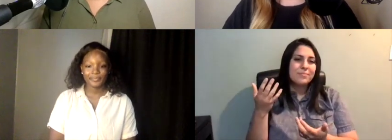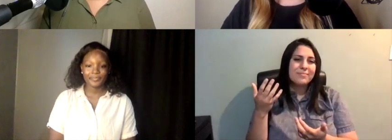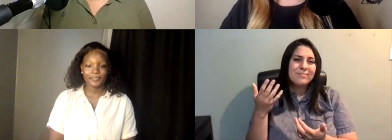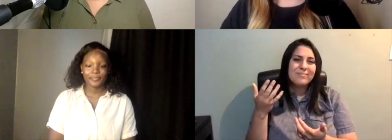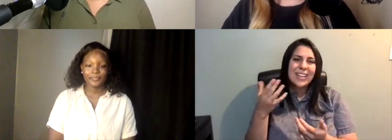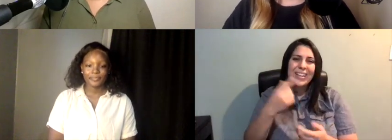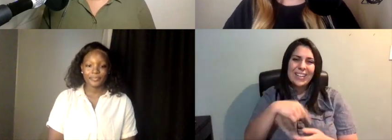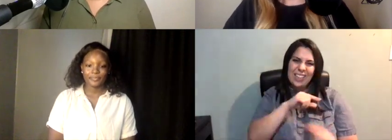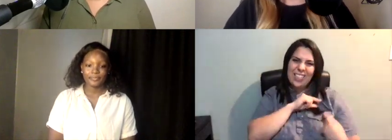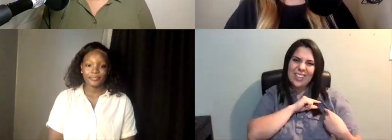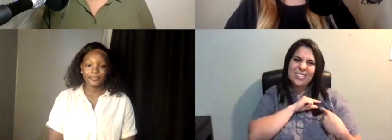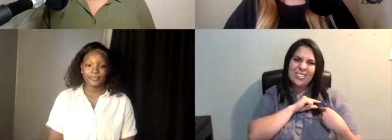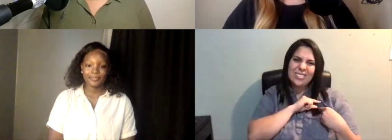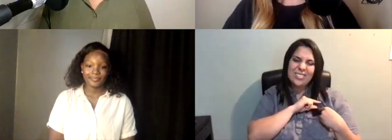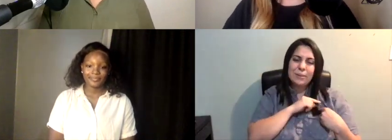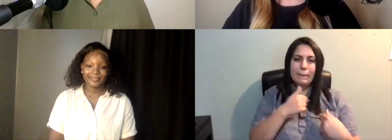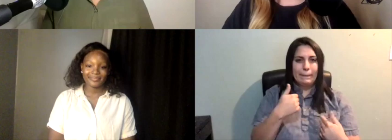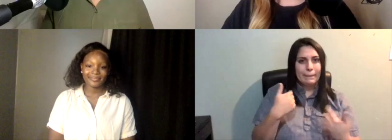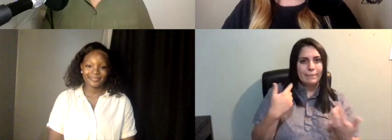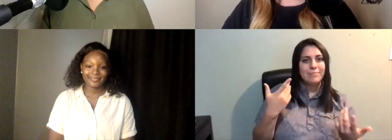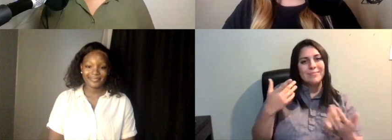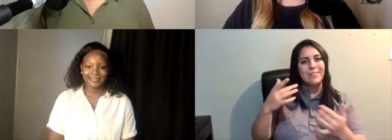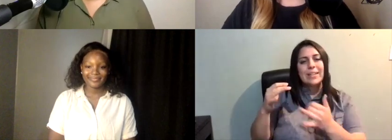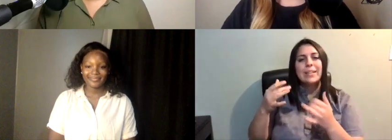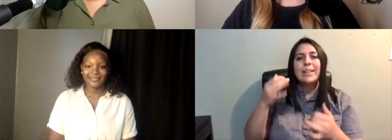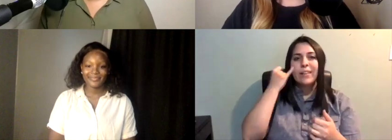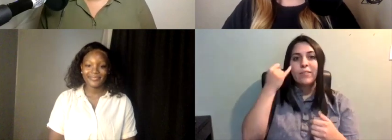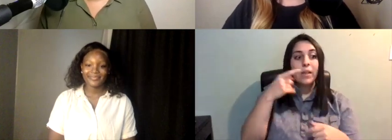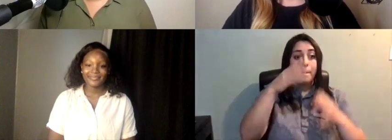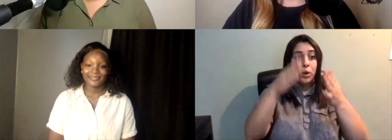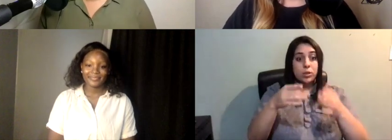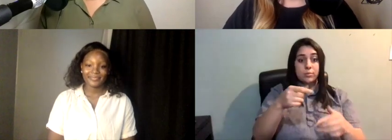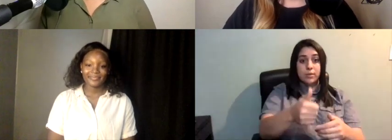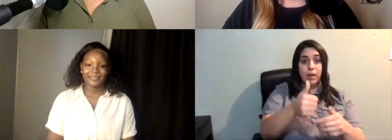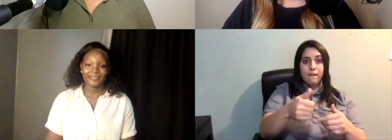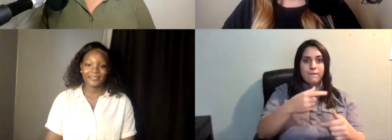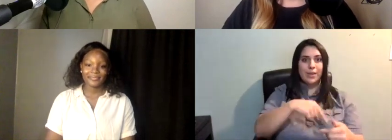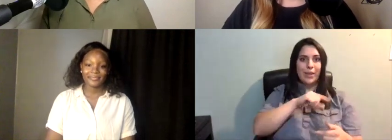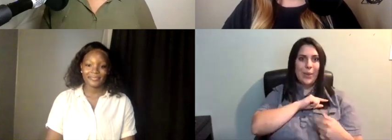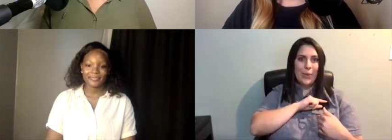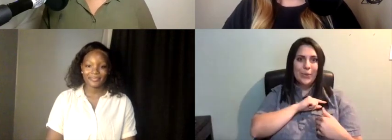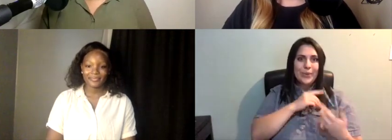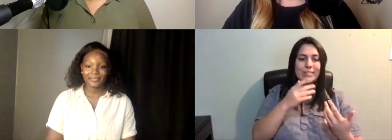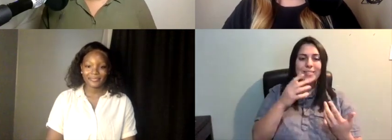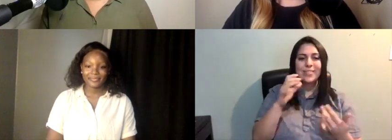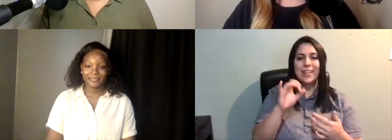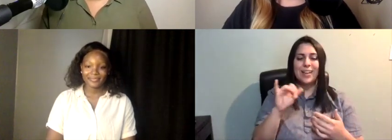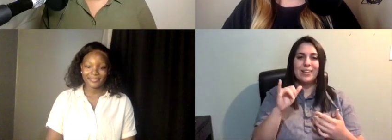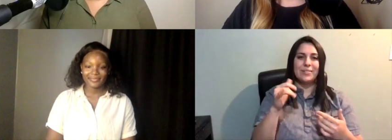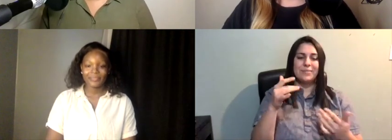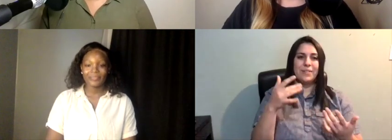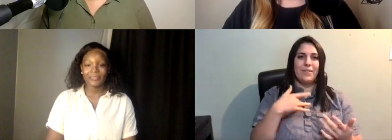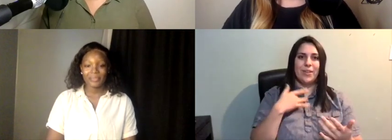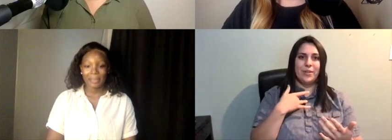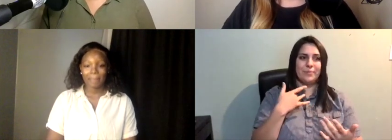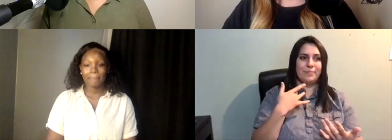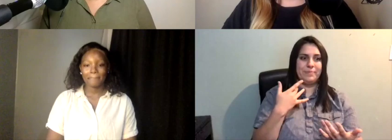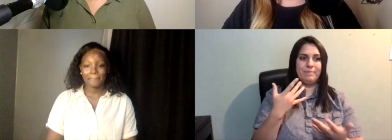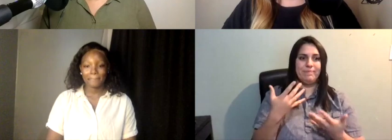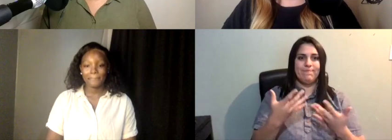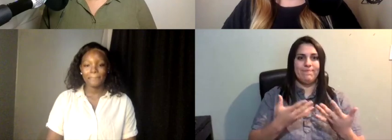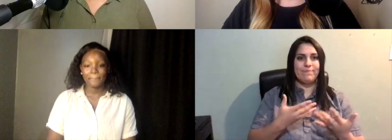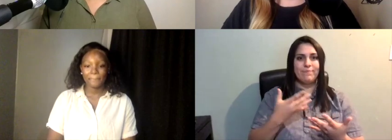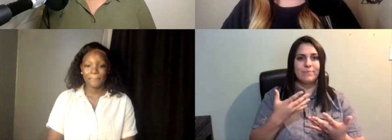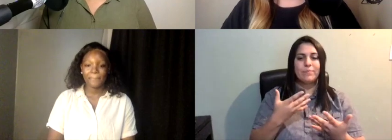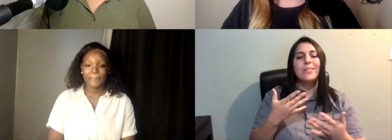guilt-ridden person like me, then, you know, and that's the thing too. It's not like I loved all my companies and, oh, I felt so bad. Right. It's like, no, I had dipped out